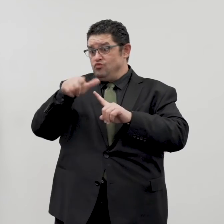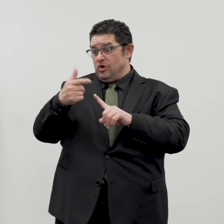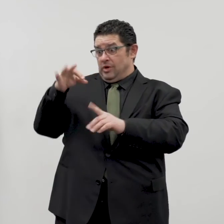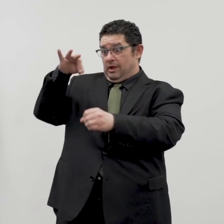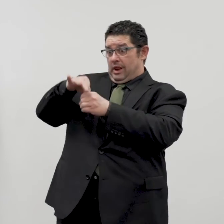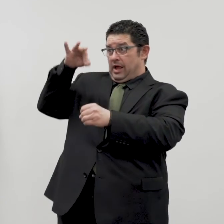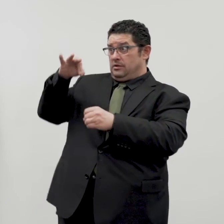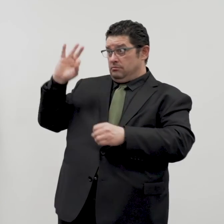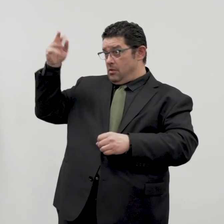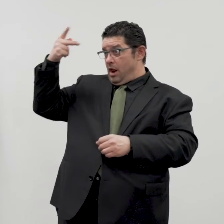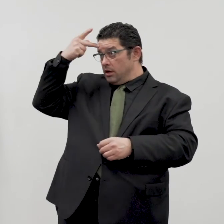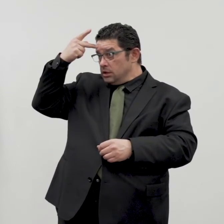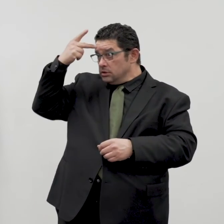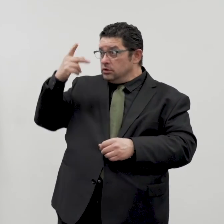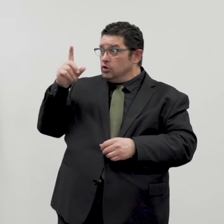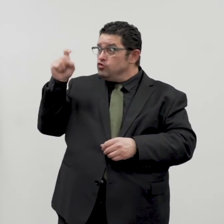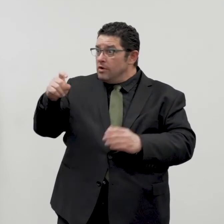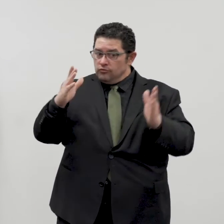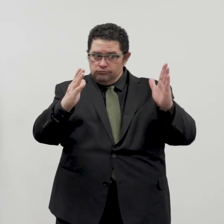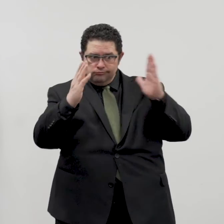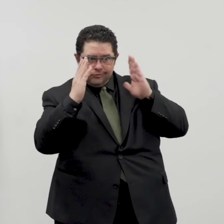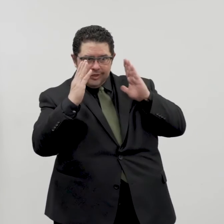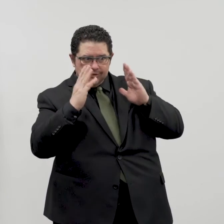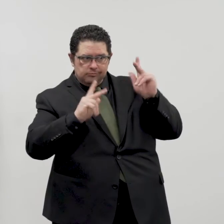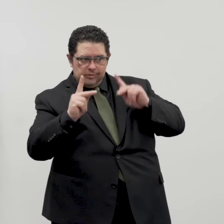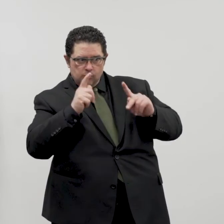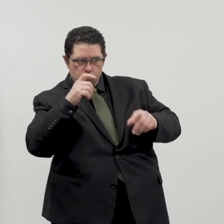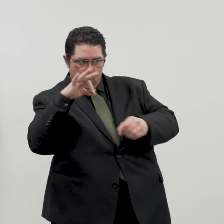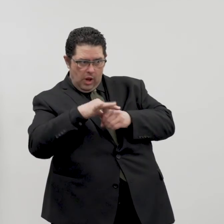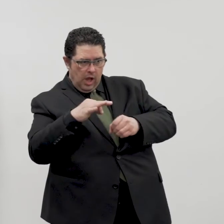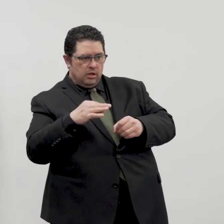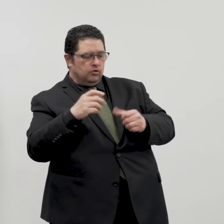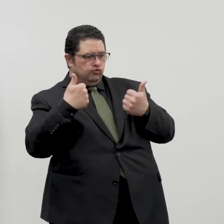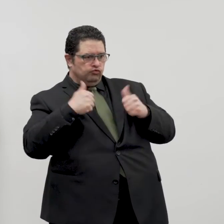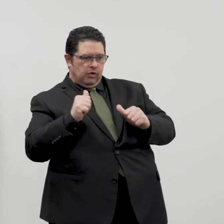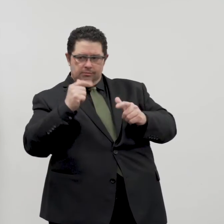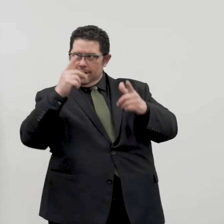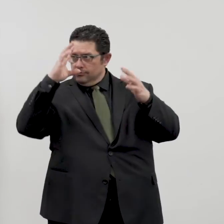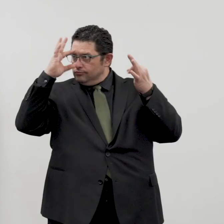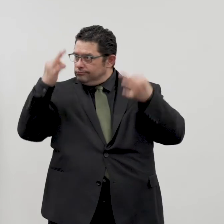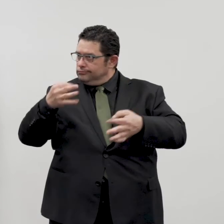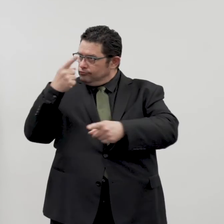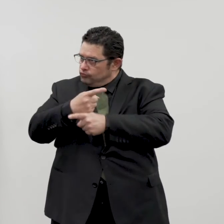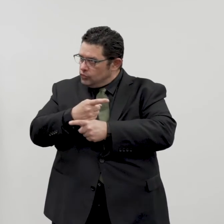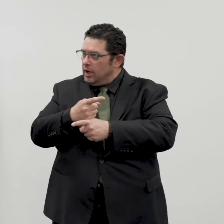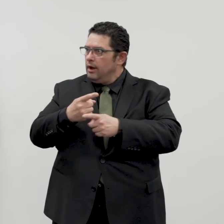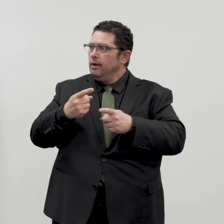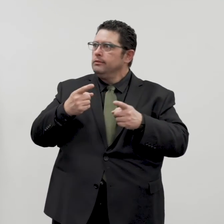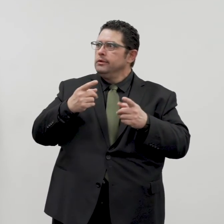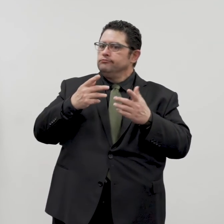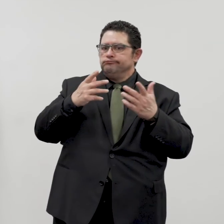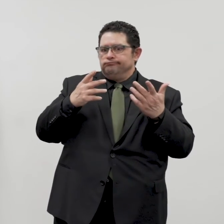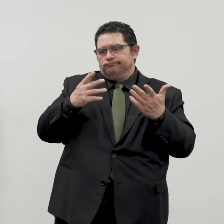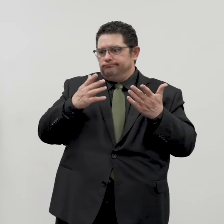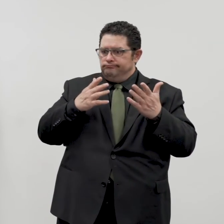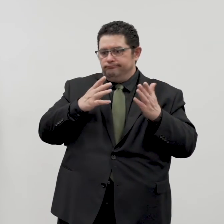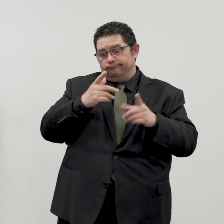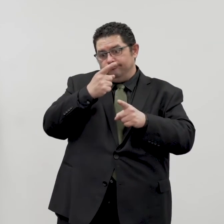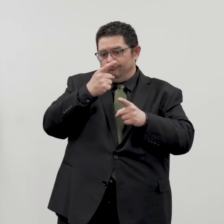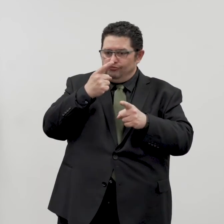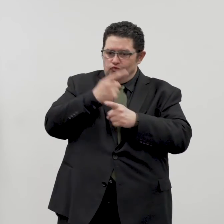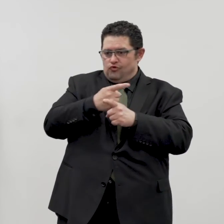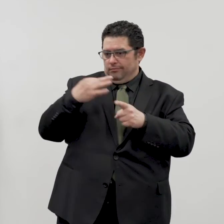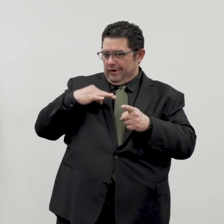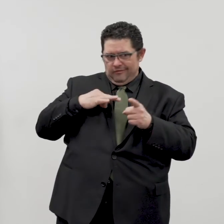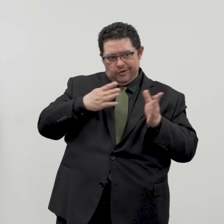listen to the frustrations of the people you represent, and then you try and make the right decision to take our community in the right direction. And